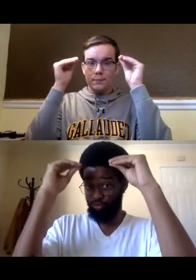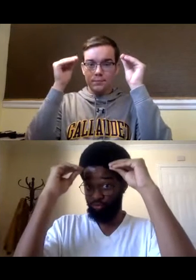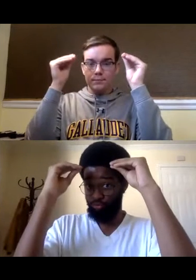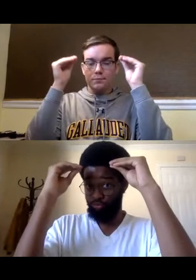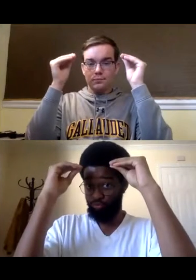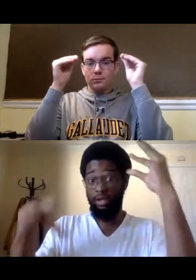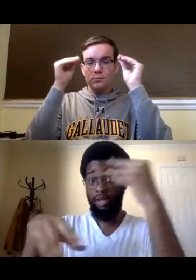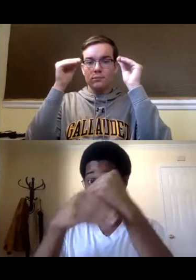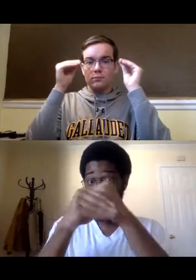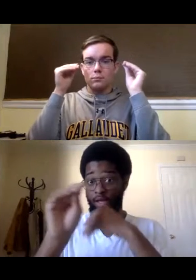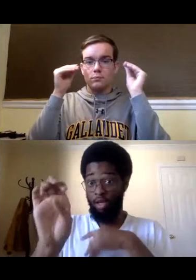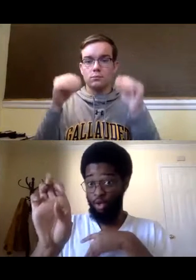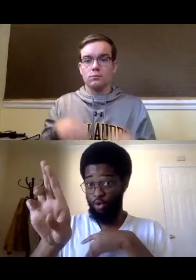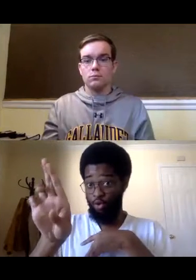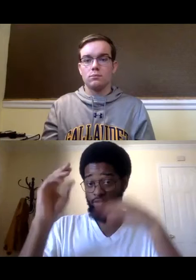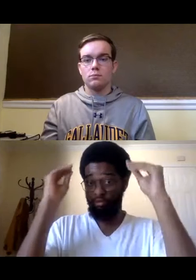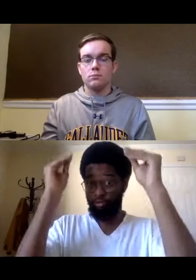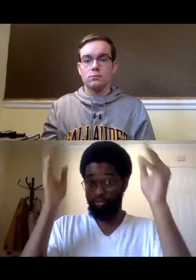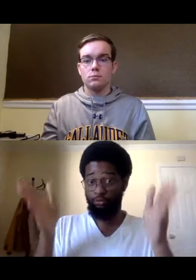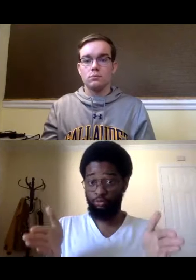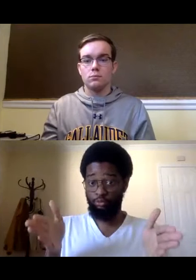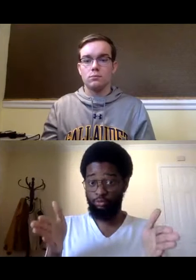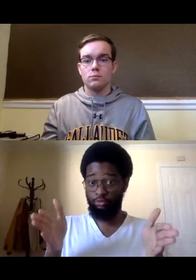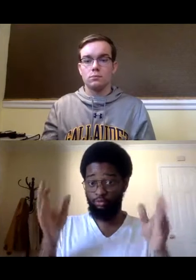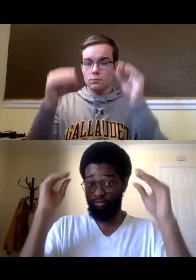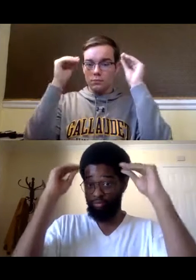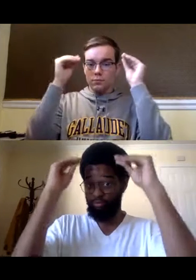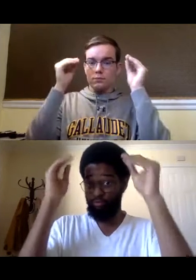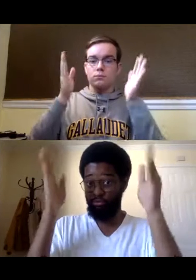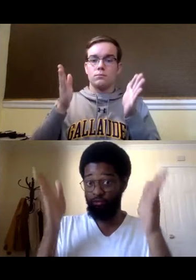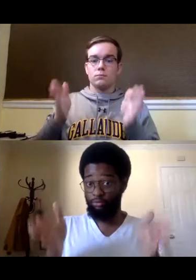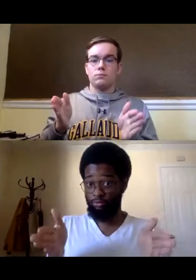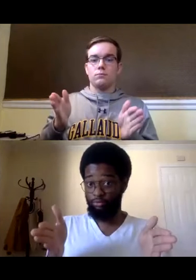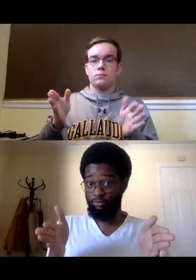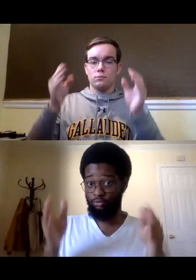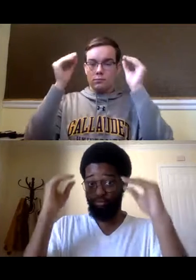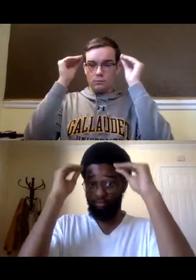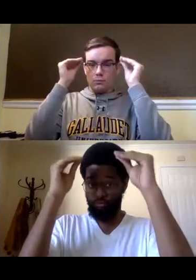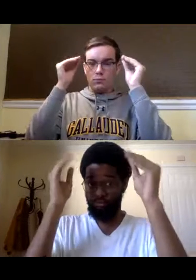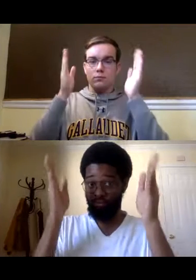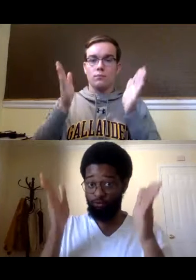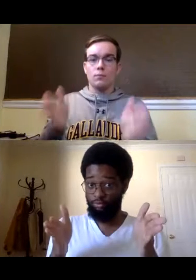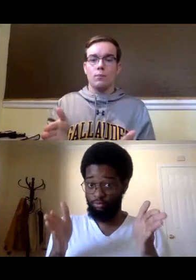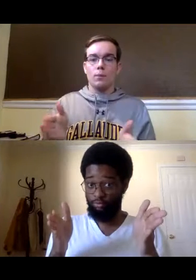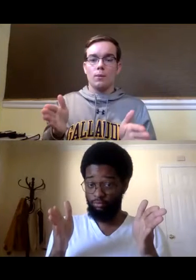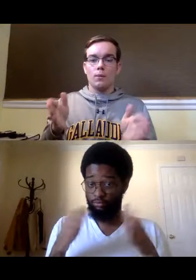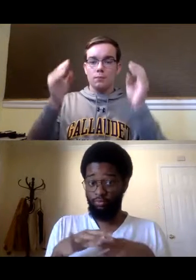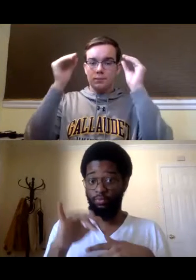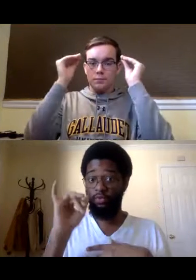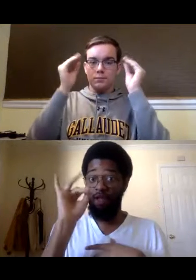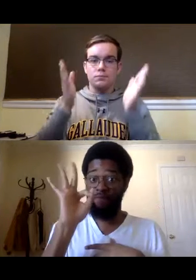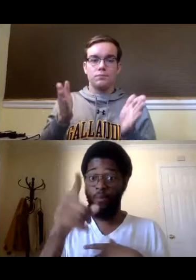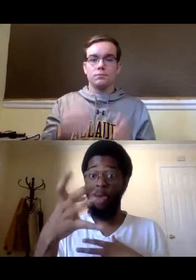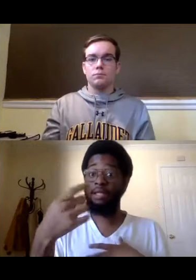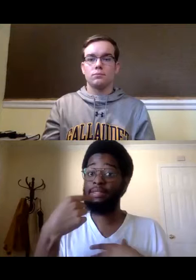T-E-A-C-H. Then you add the ER part, or is the sign of the agent, as we mentioned